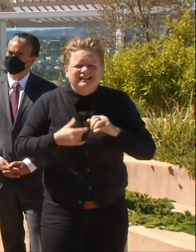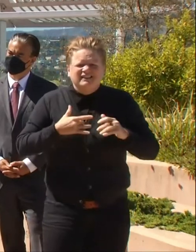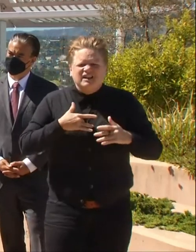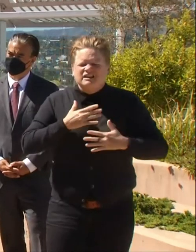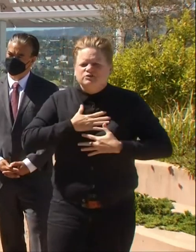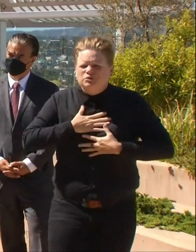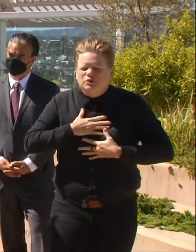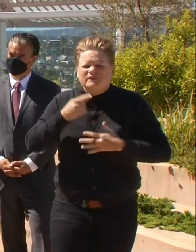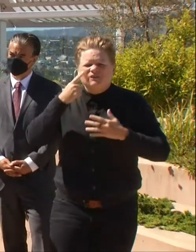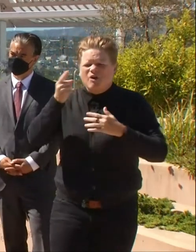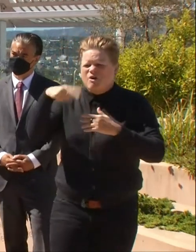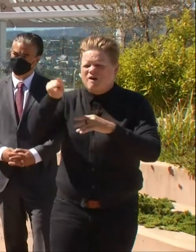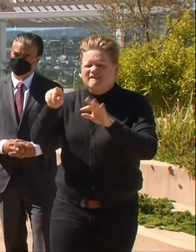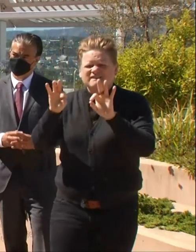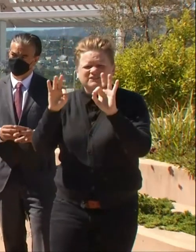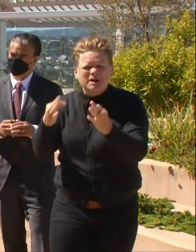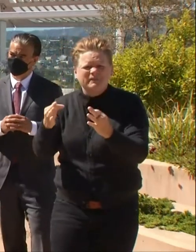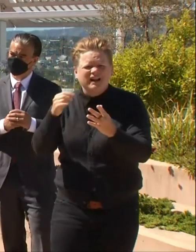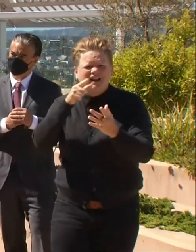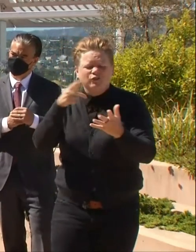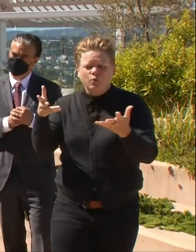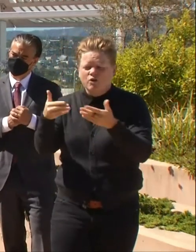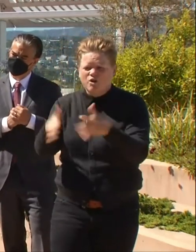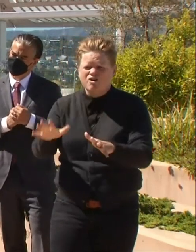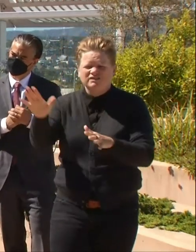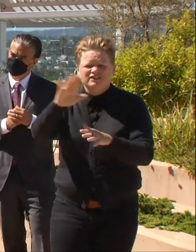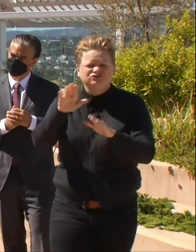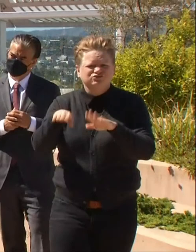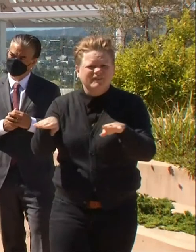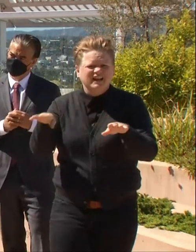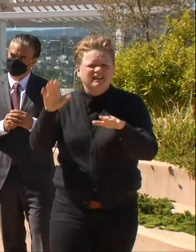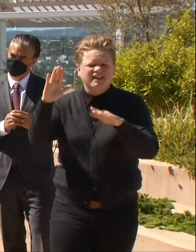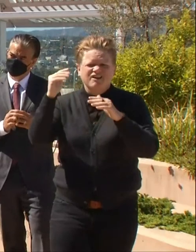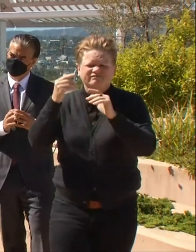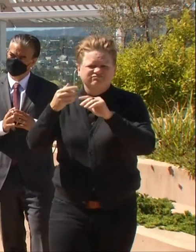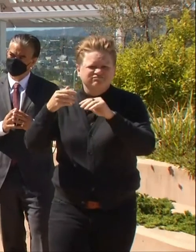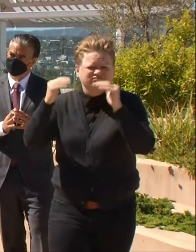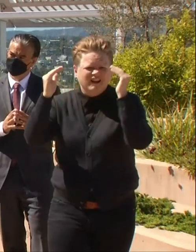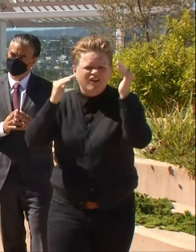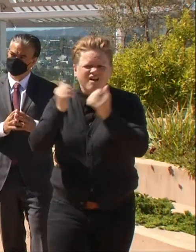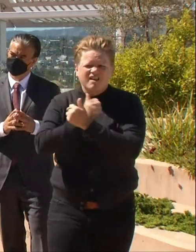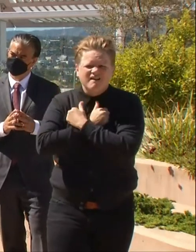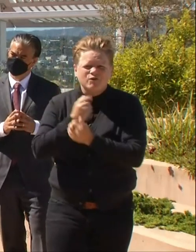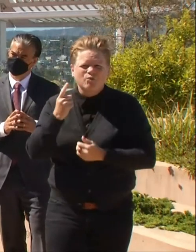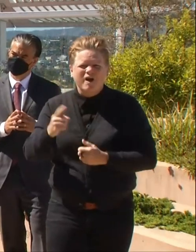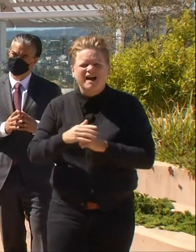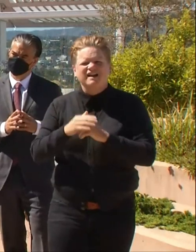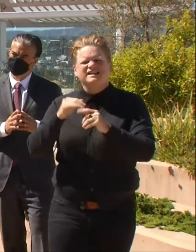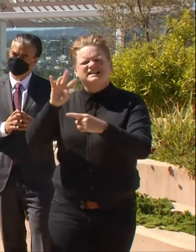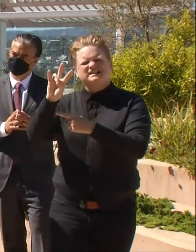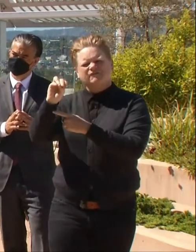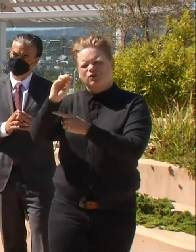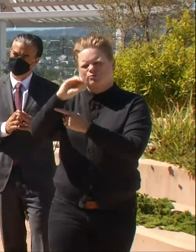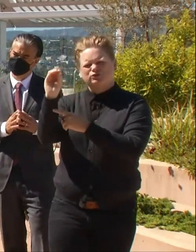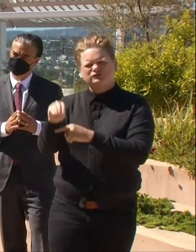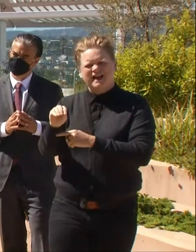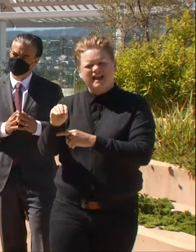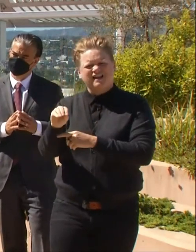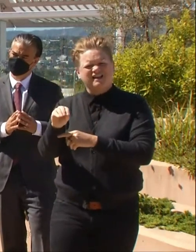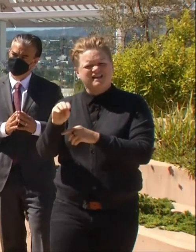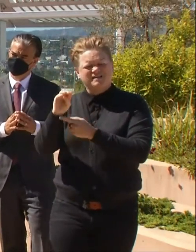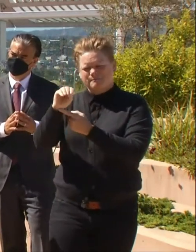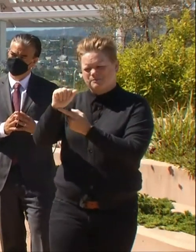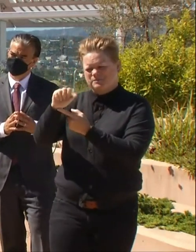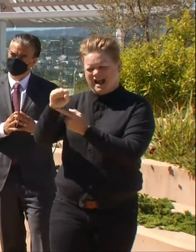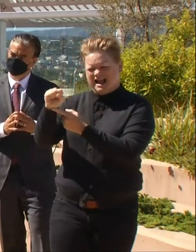us. One recent paper cited in a national publication there was a 70% decrease in mass shootings after the national assault